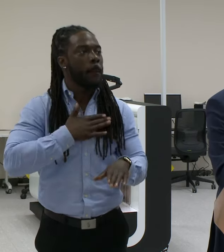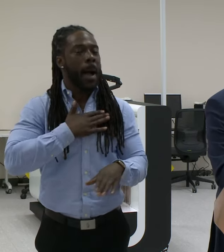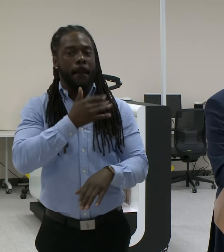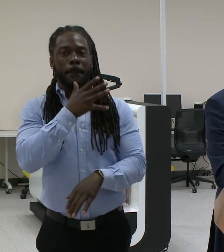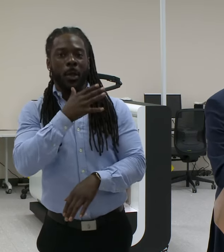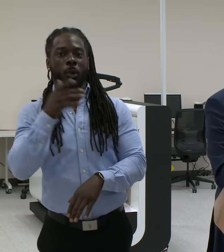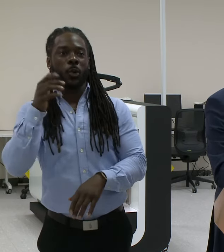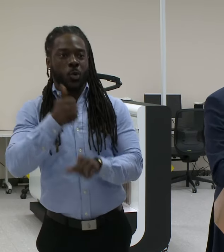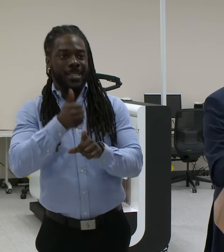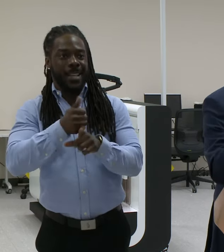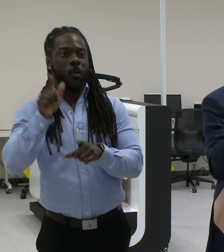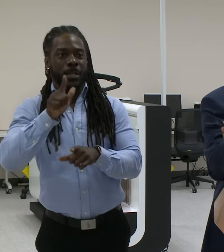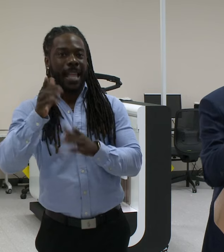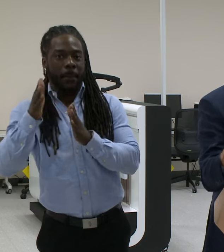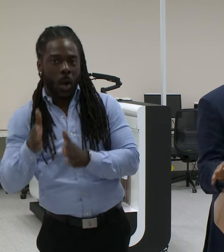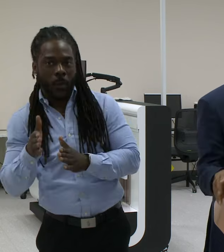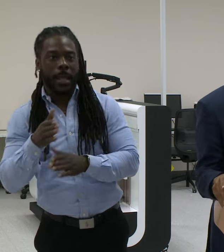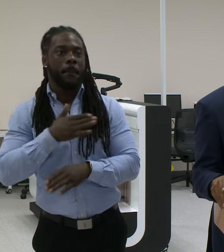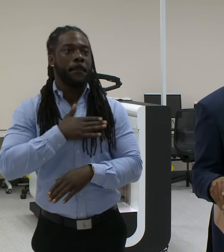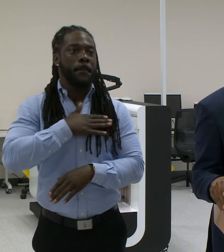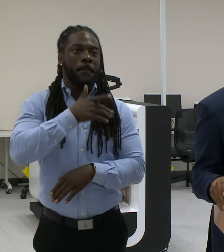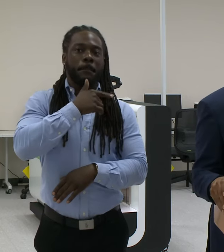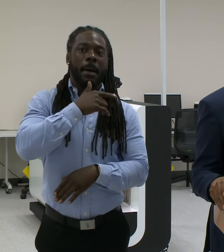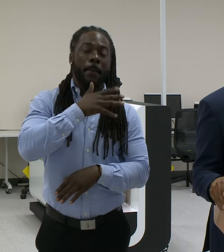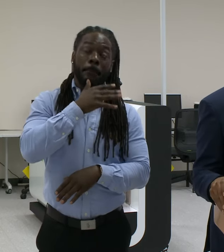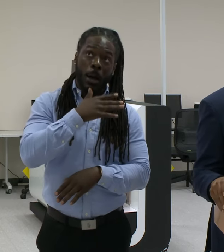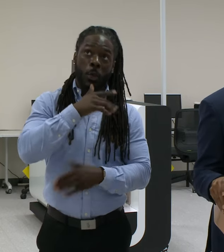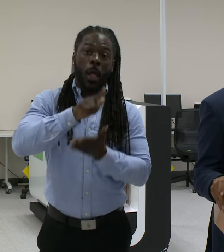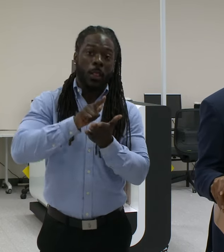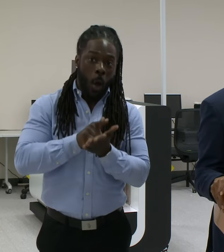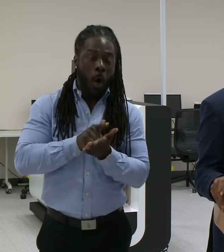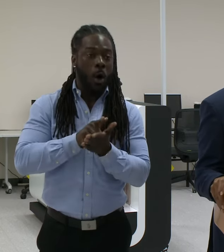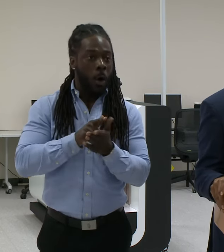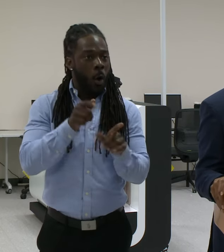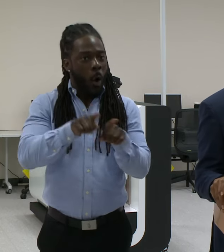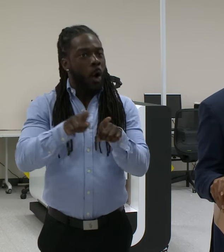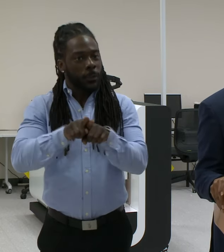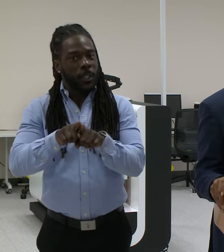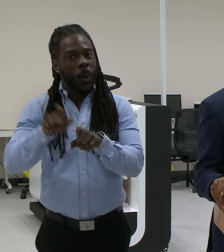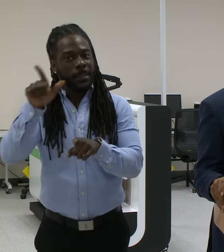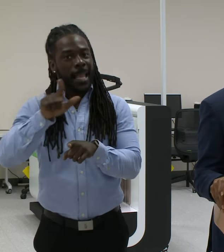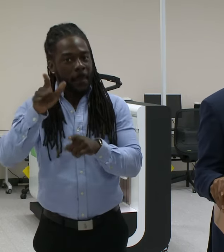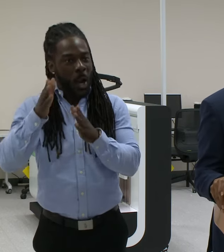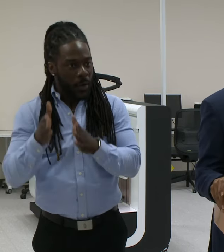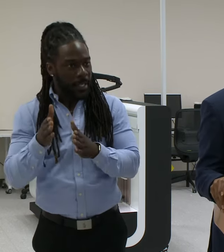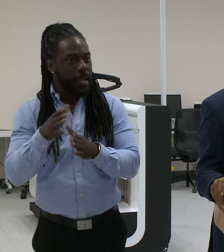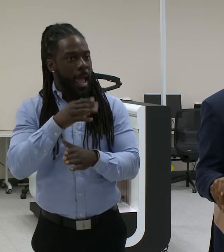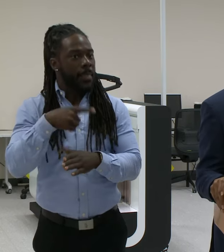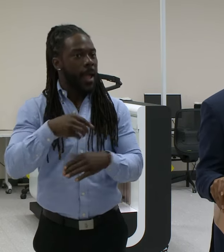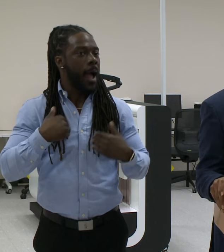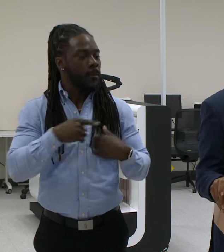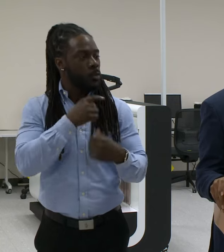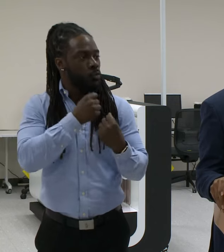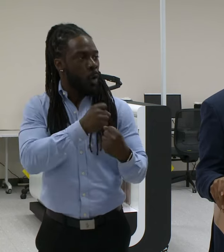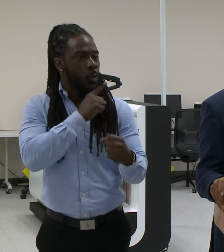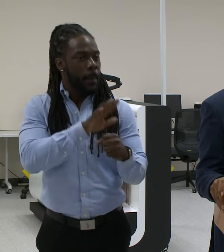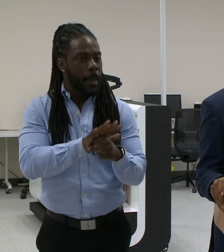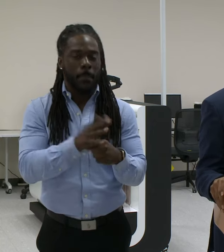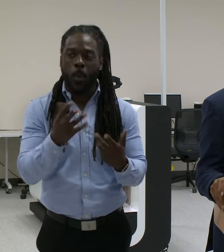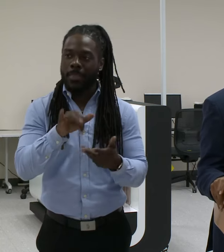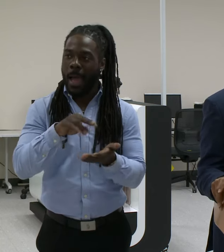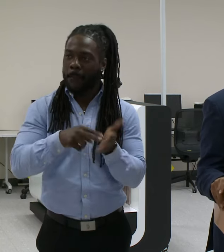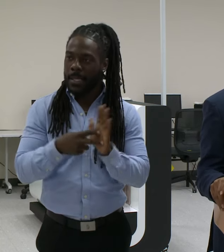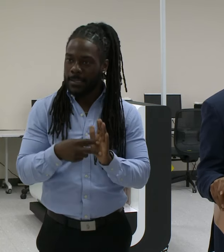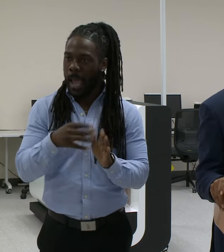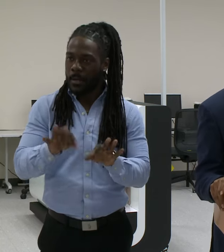librarian. My mother-in-law was a librarian. And they had a strong commitment to what that meant. And